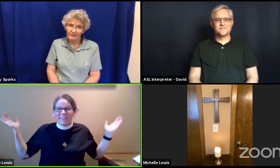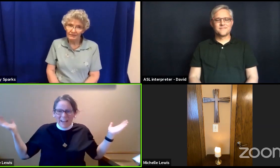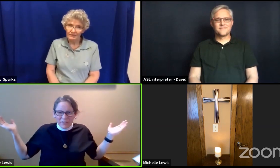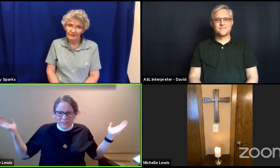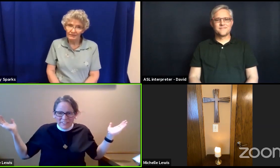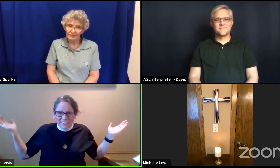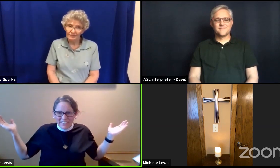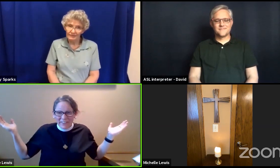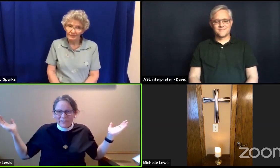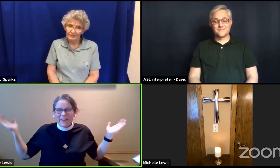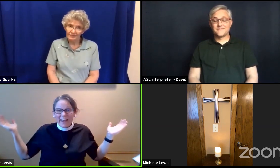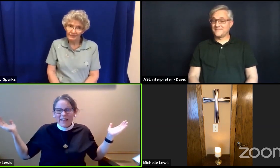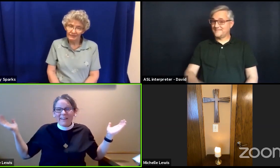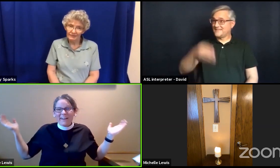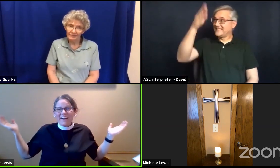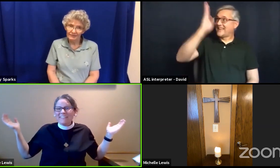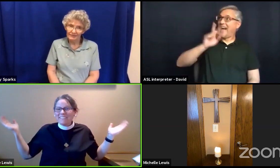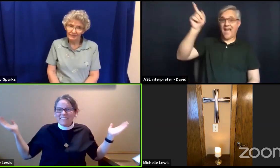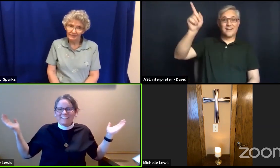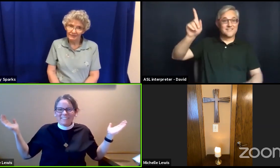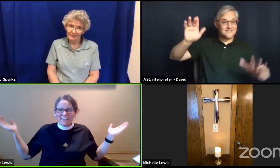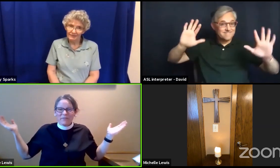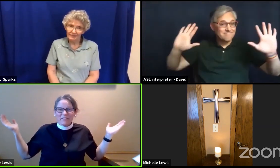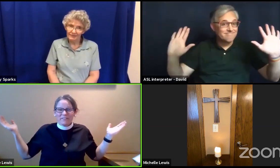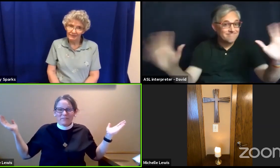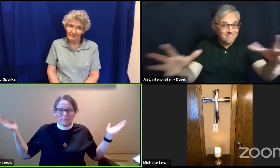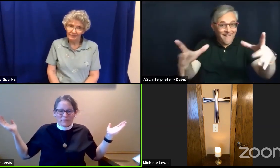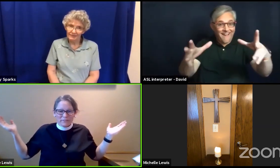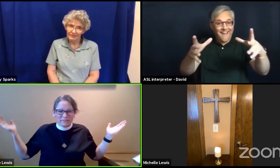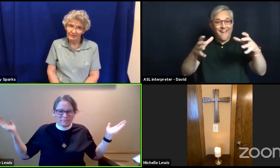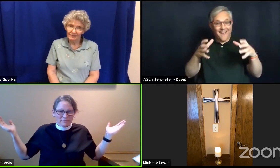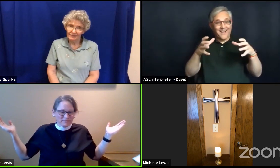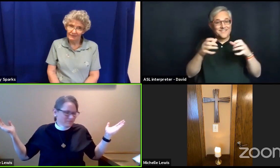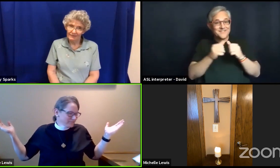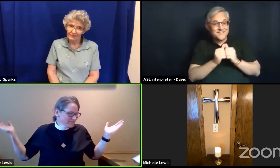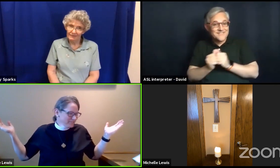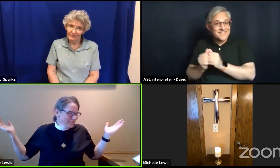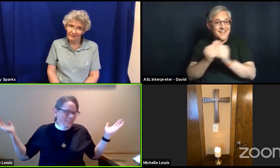God gathers us together and God sends us out into the world.